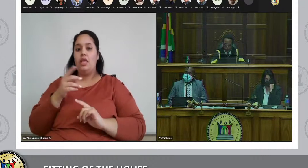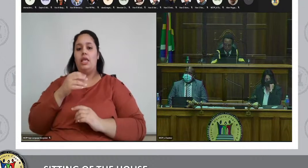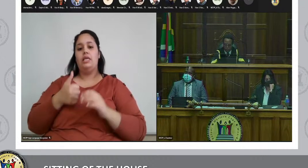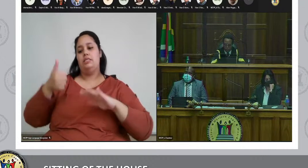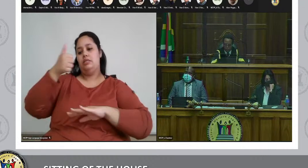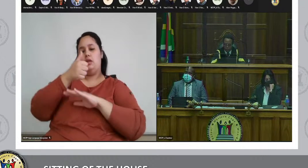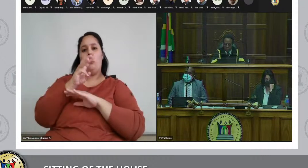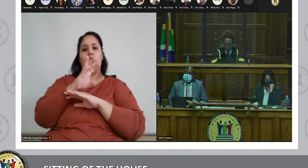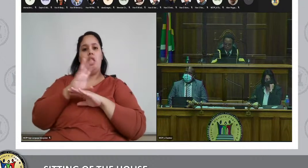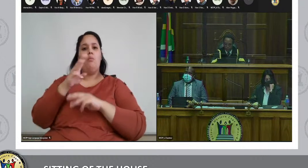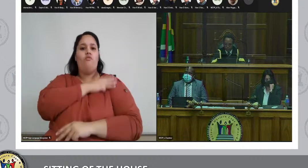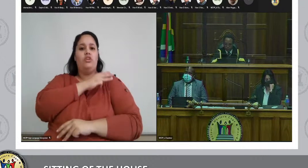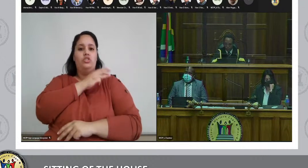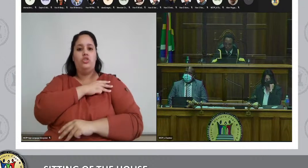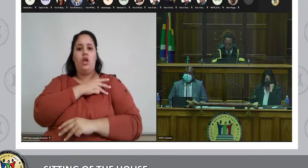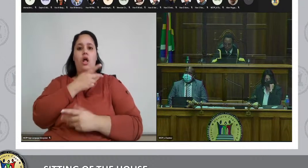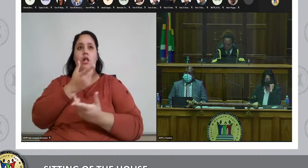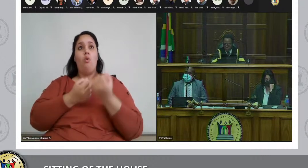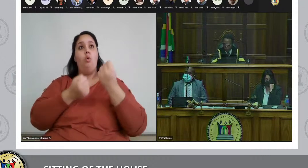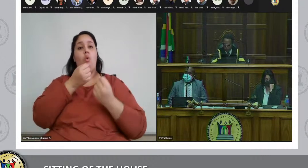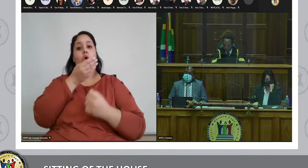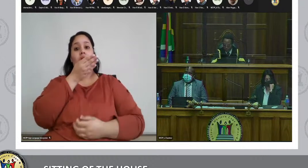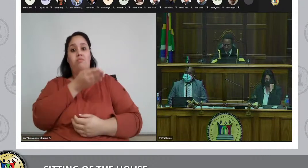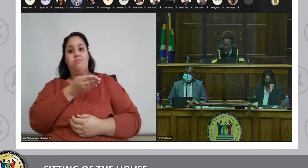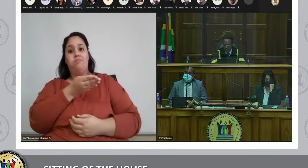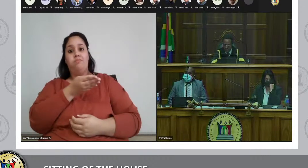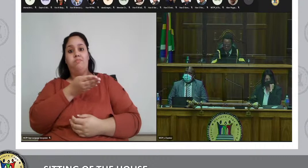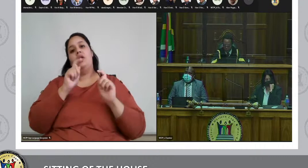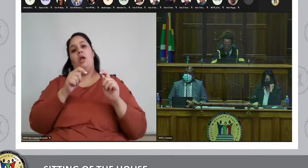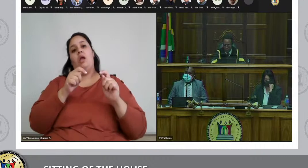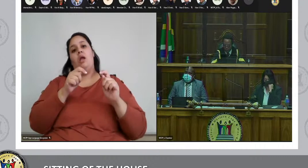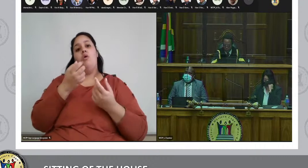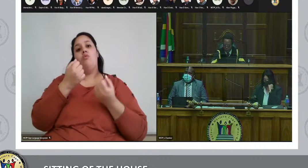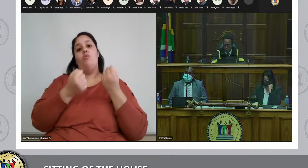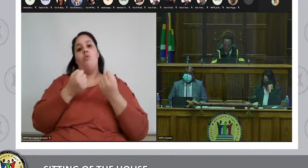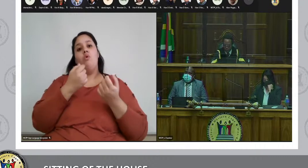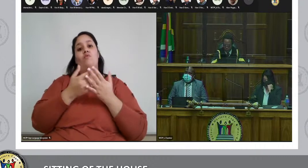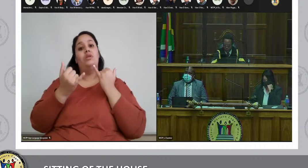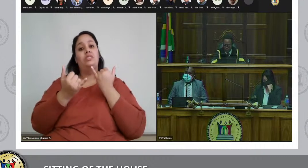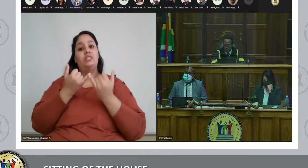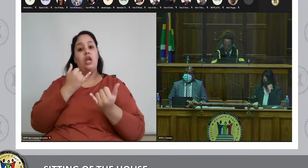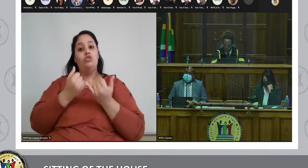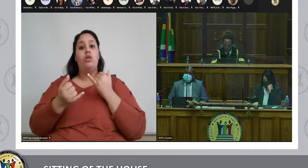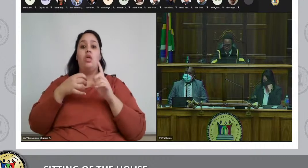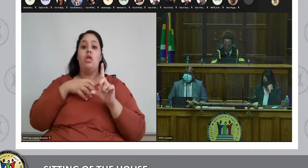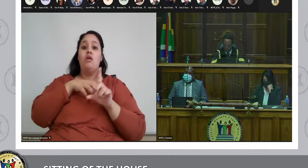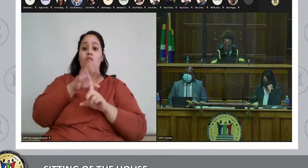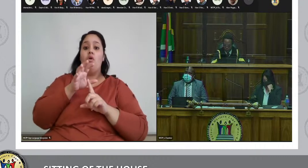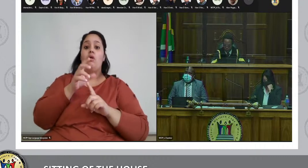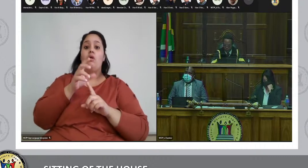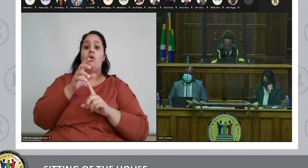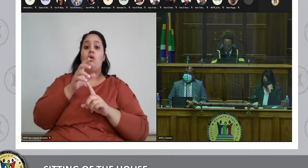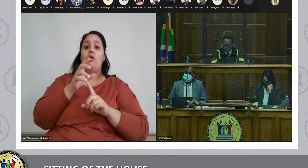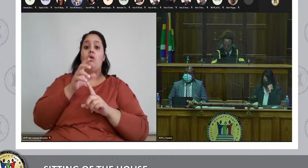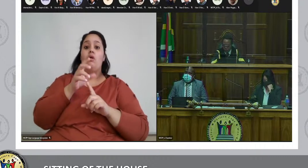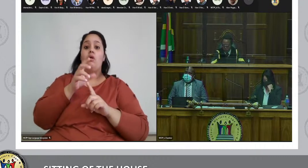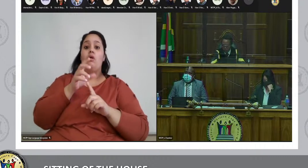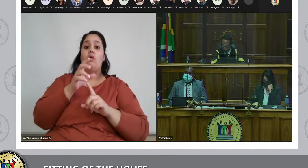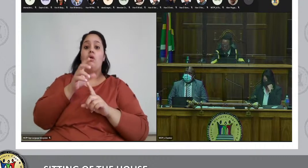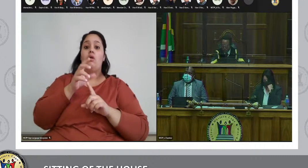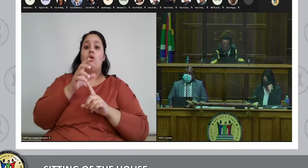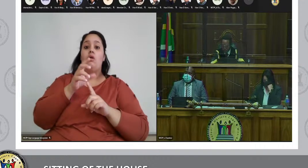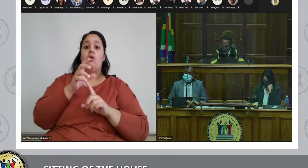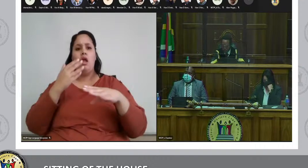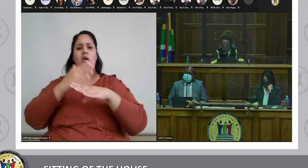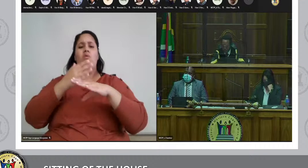Western Cape official on trial in the Cape Town Regional Court for sexually assaulting a subordinate remains at his